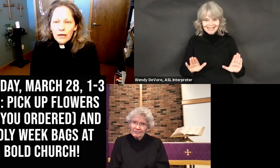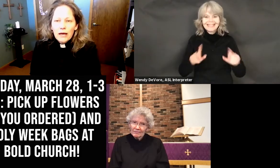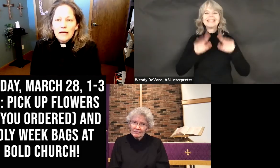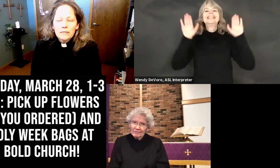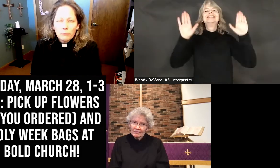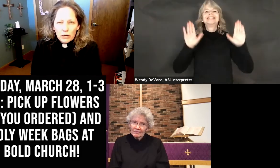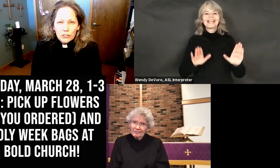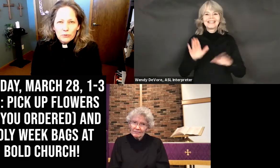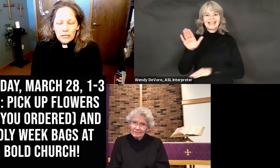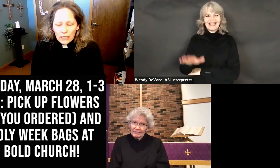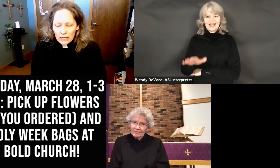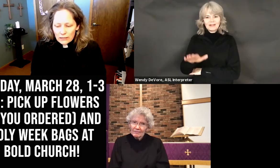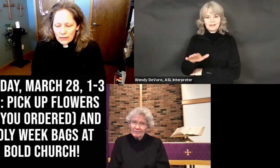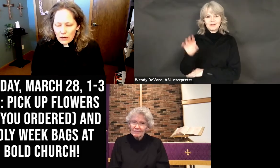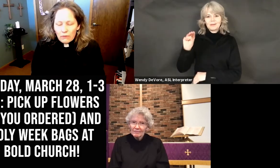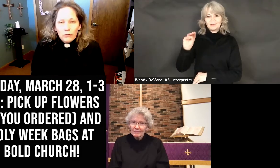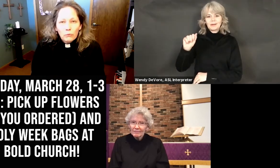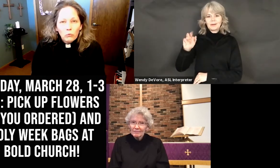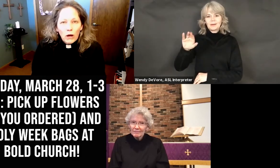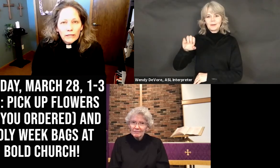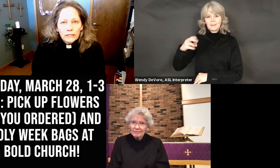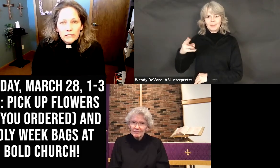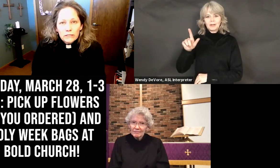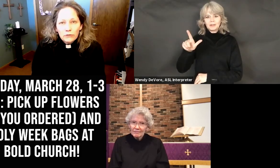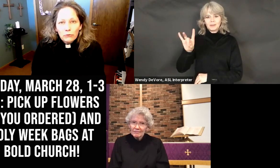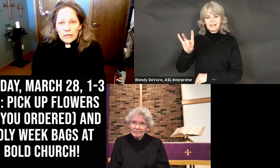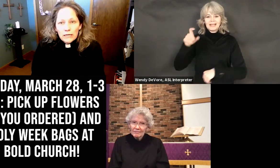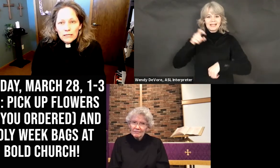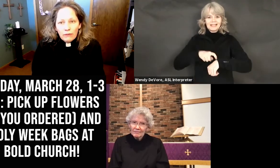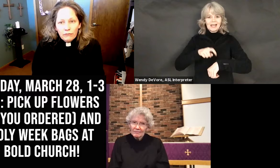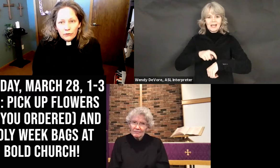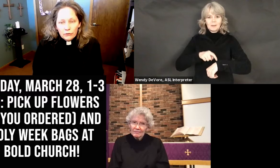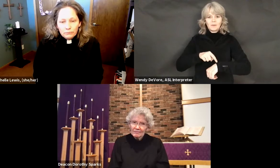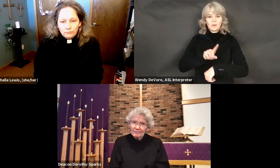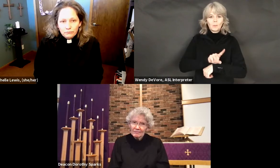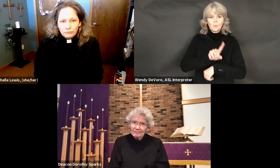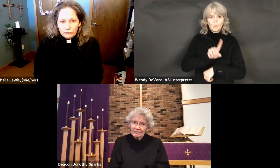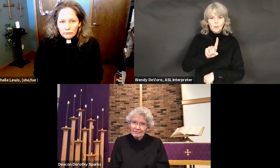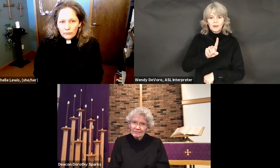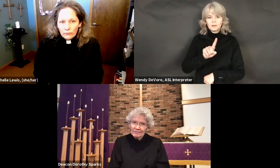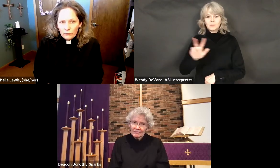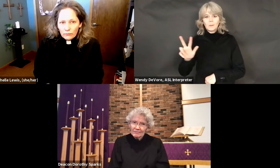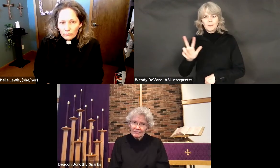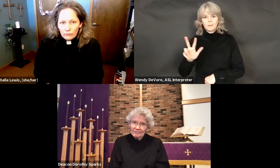Sunday afternoon. It's on March 28th from 1 to 3 in the afternoon.